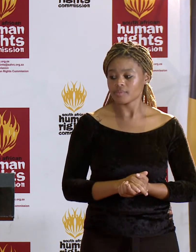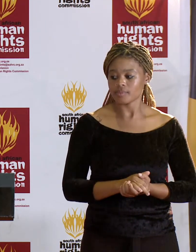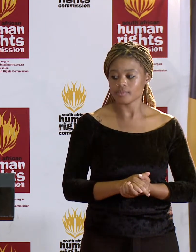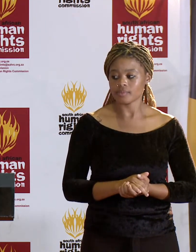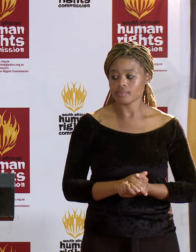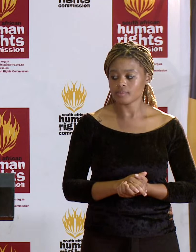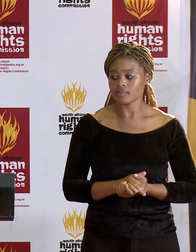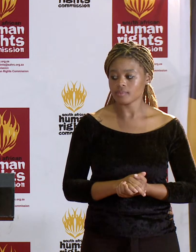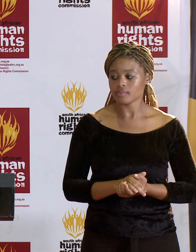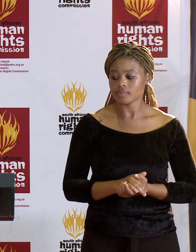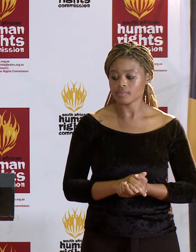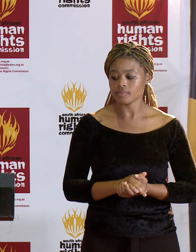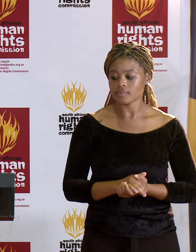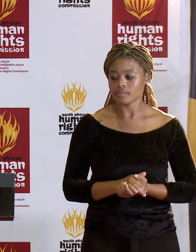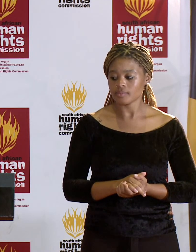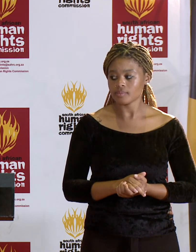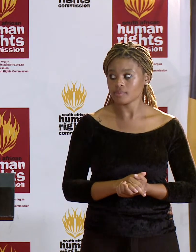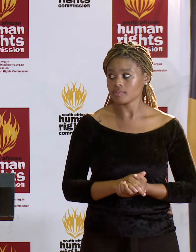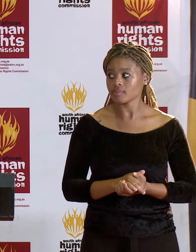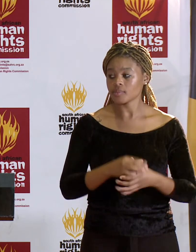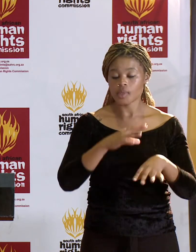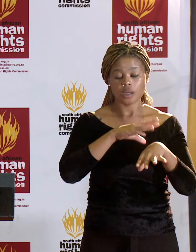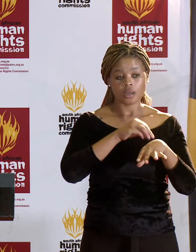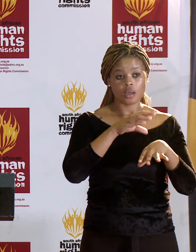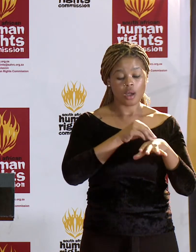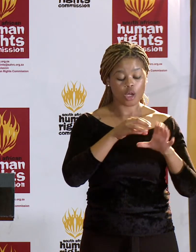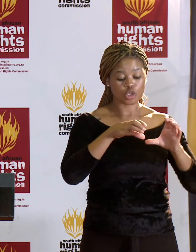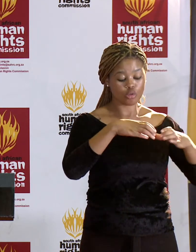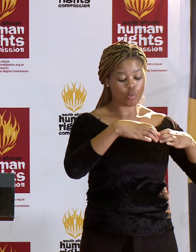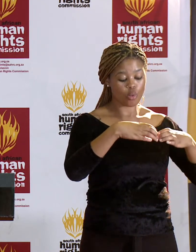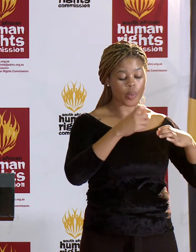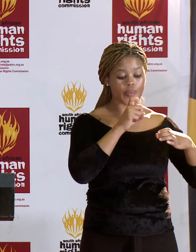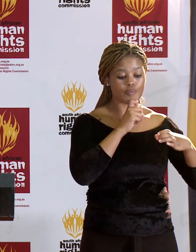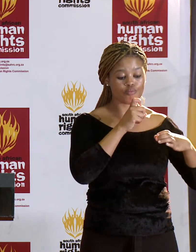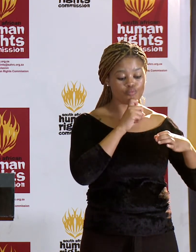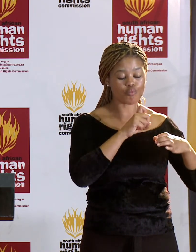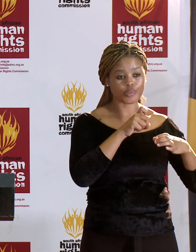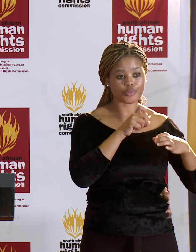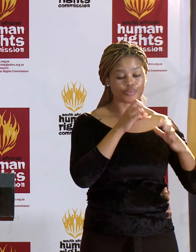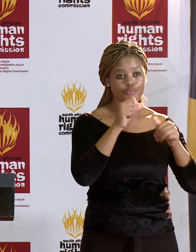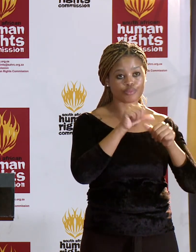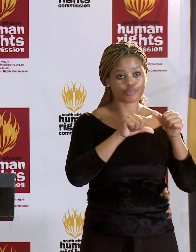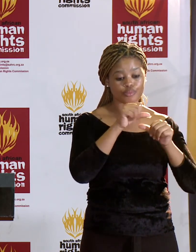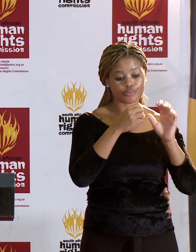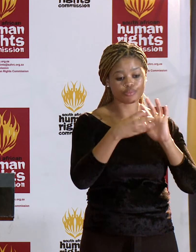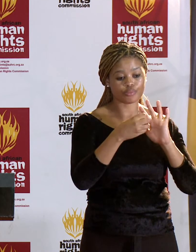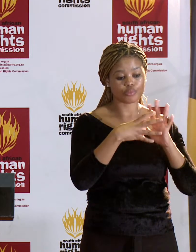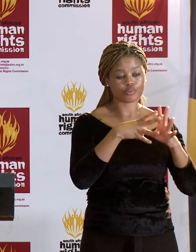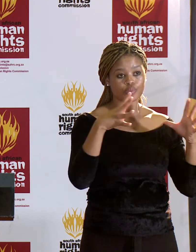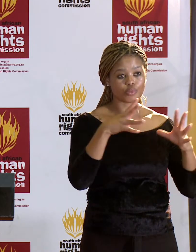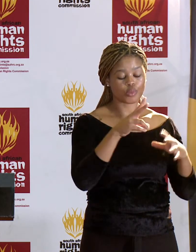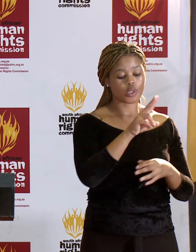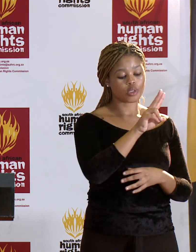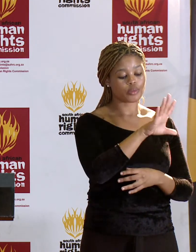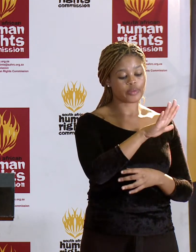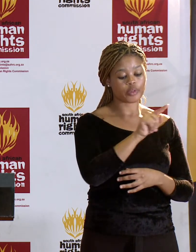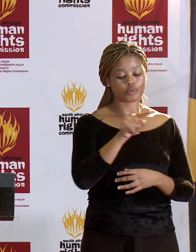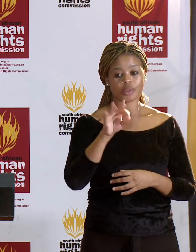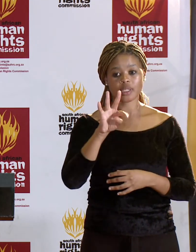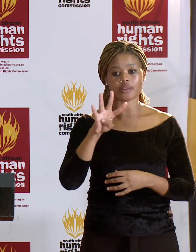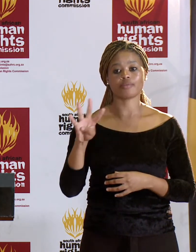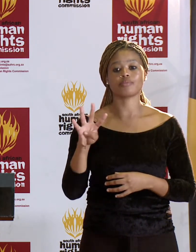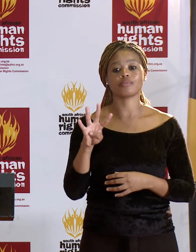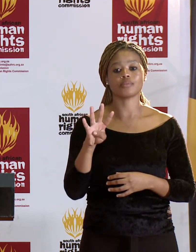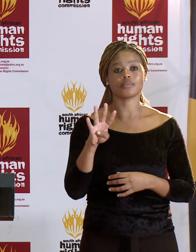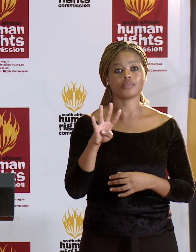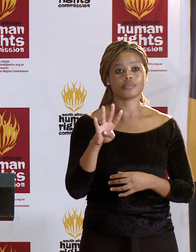all. So, the age group that uses social media the most is 25 to 34.